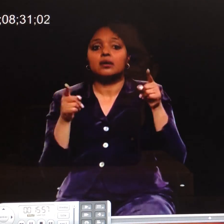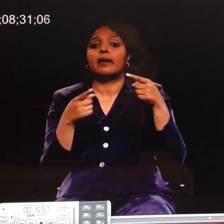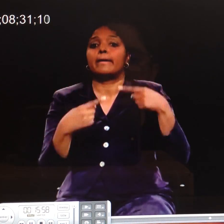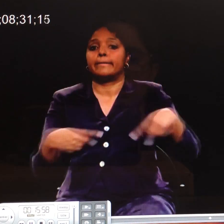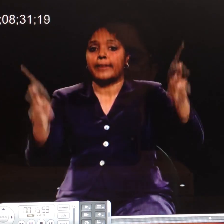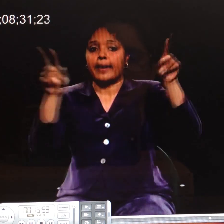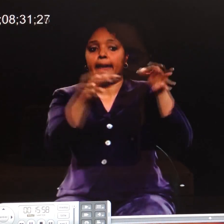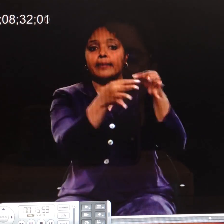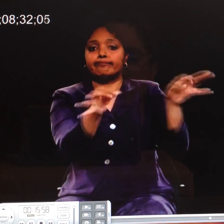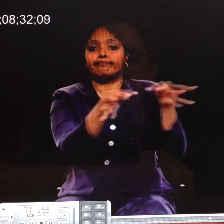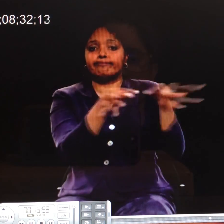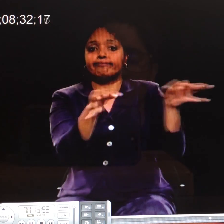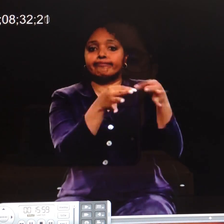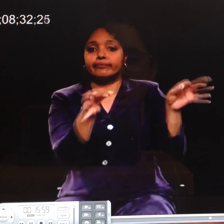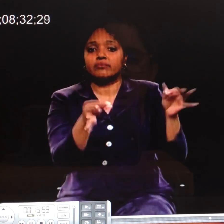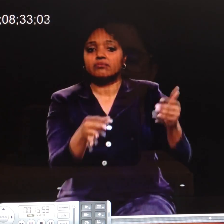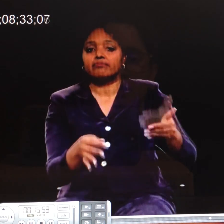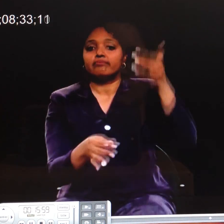And they realized that